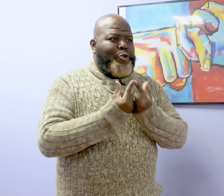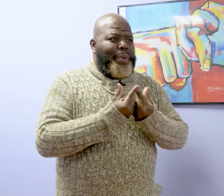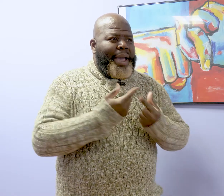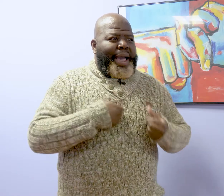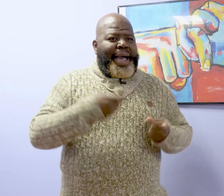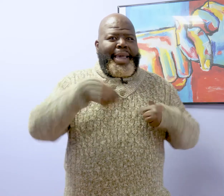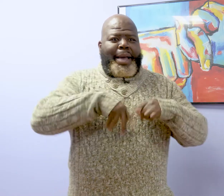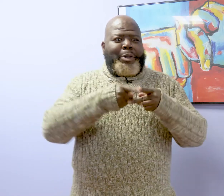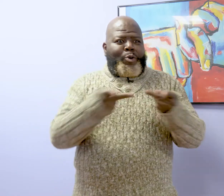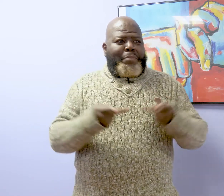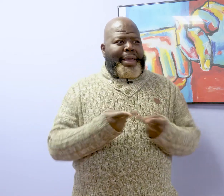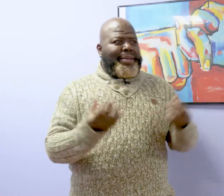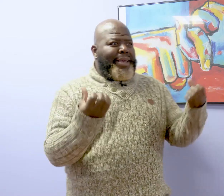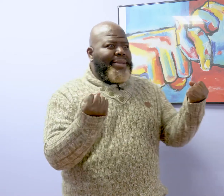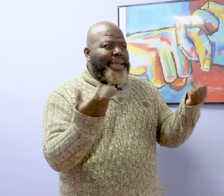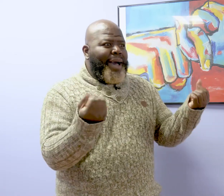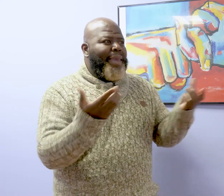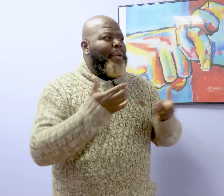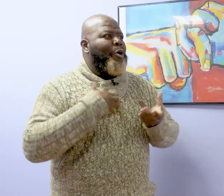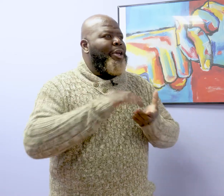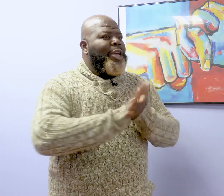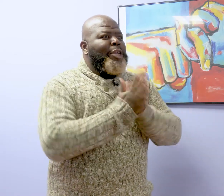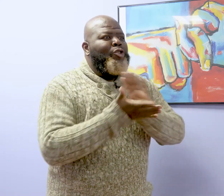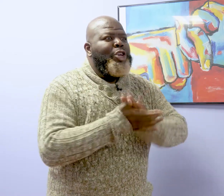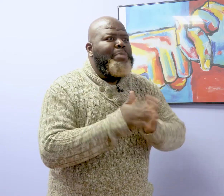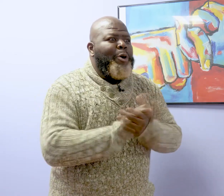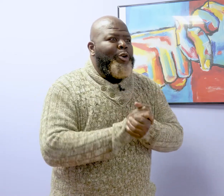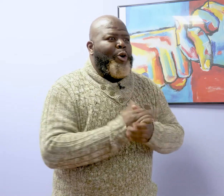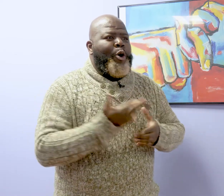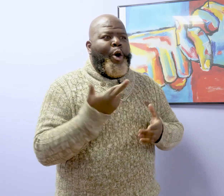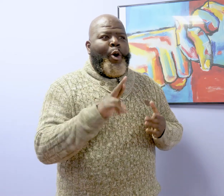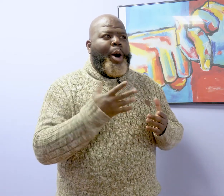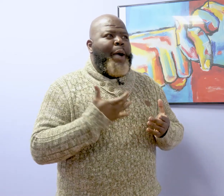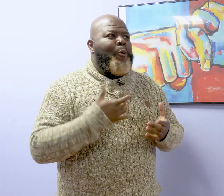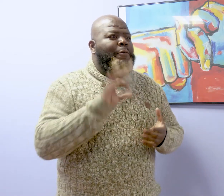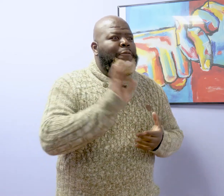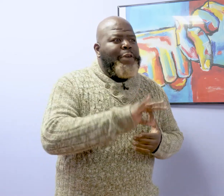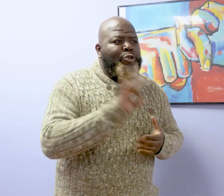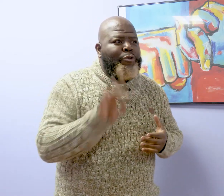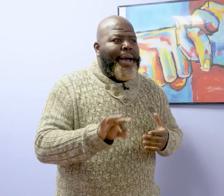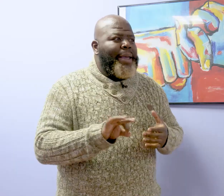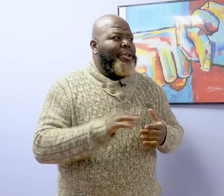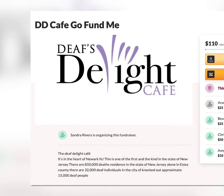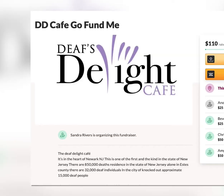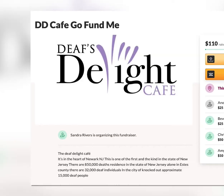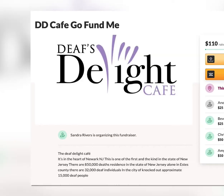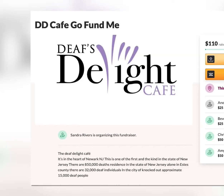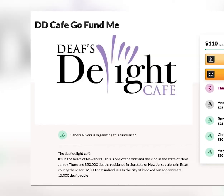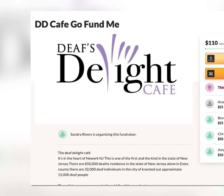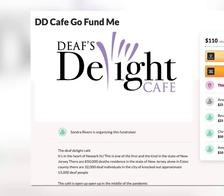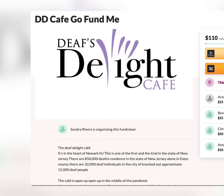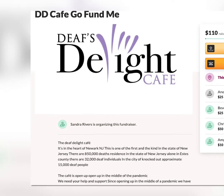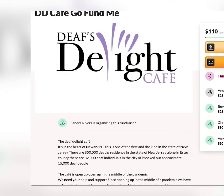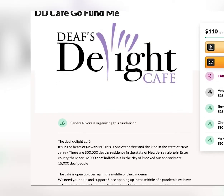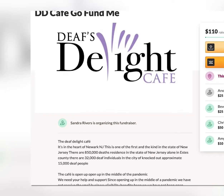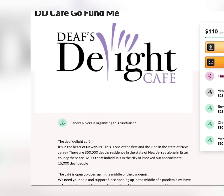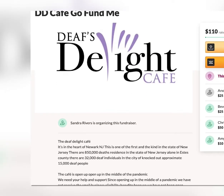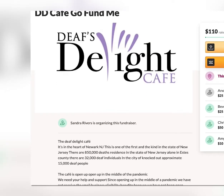group I can come into a place and sign I want a cheeseburger or I want french fries. He's hoping the community will help keep